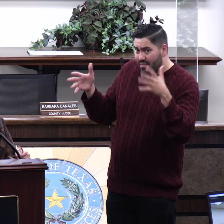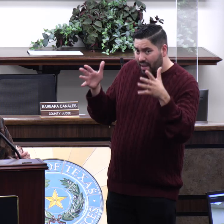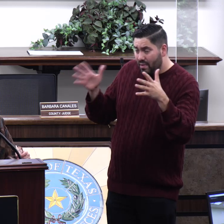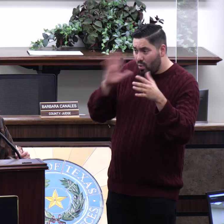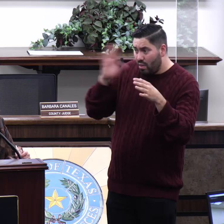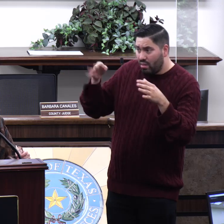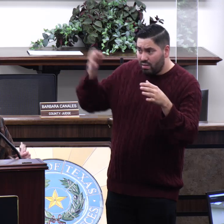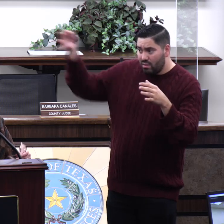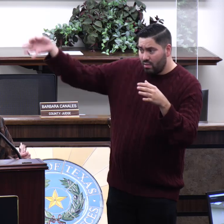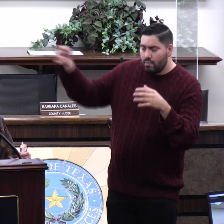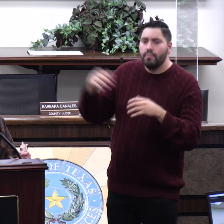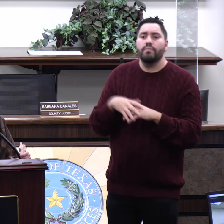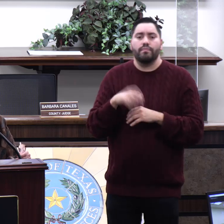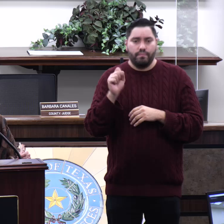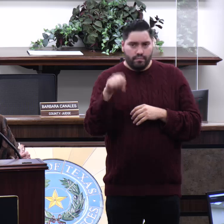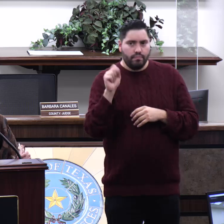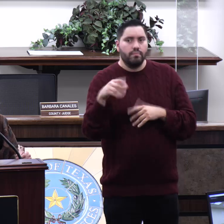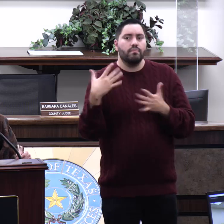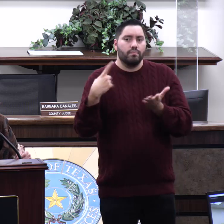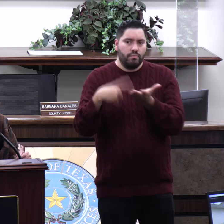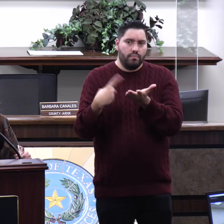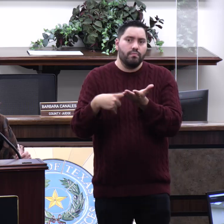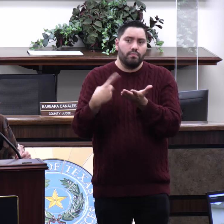that back a little bit? Yes, there is.